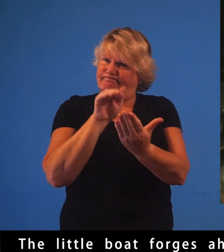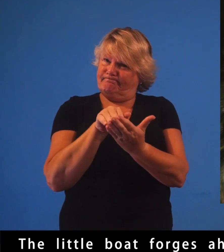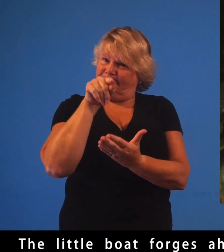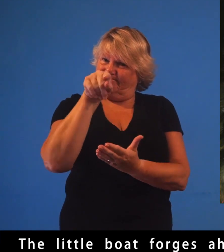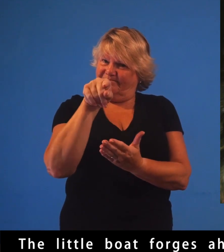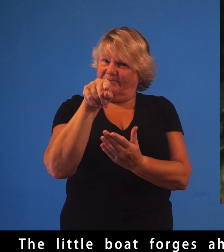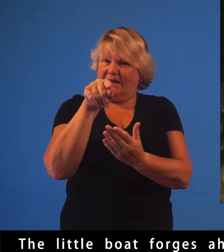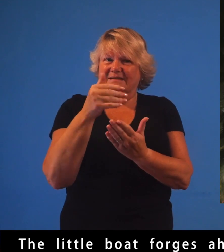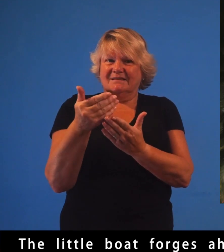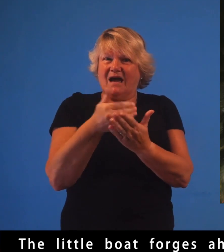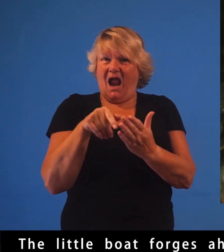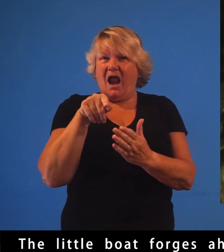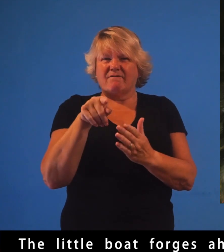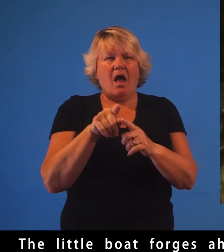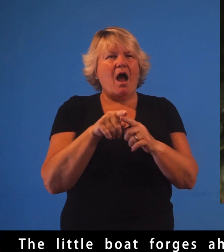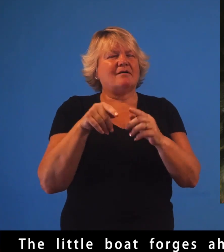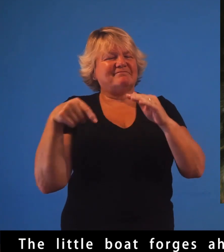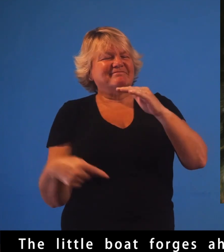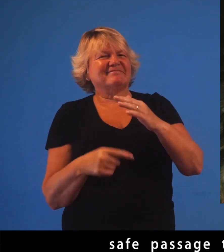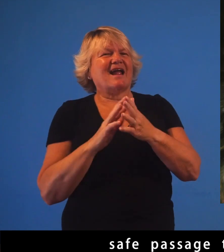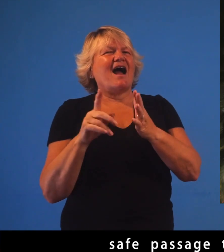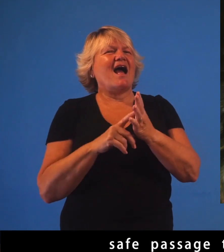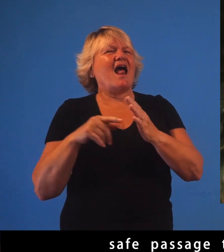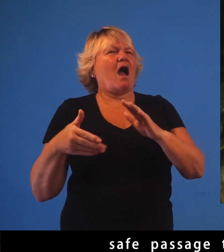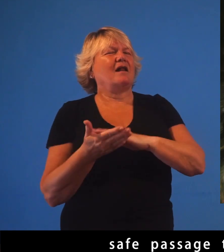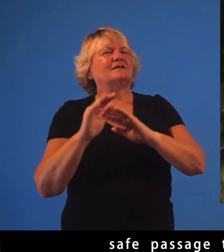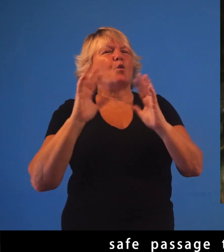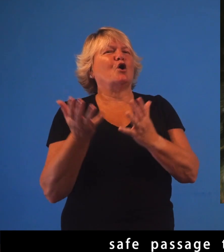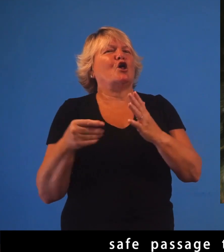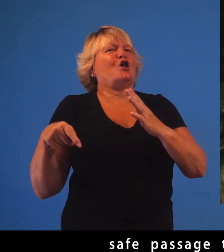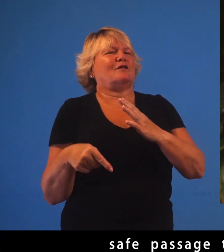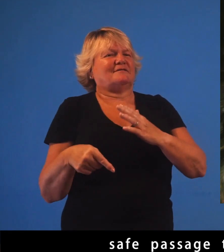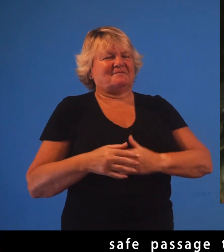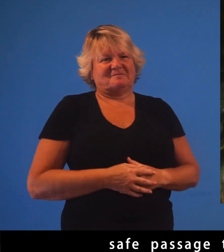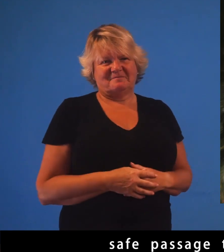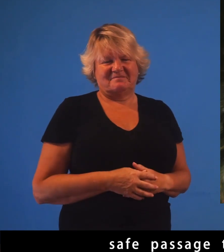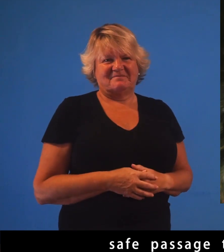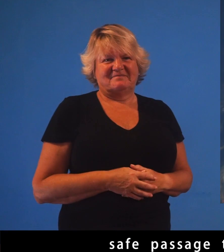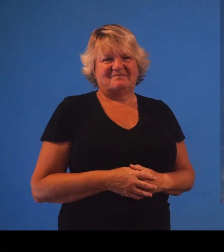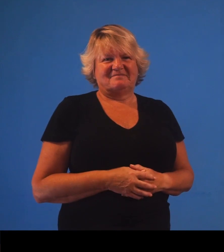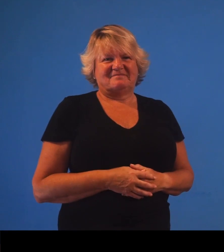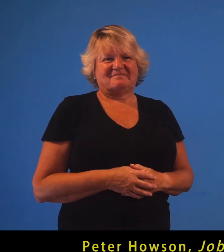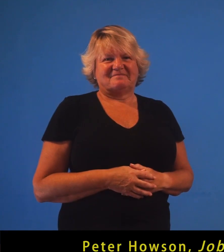remaining resolutely intent on reaching their final destination, safe passage to the underworld.